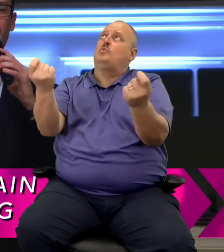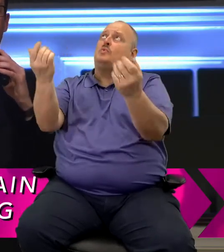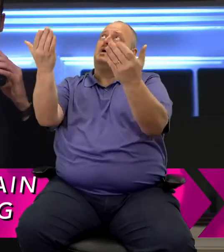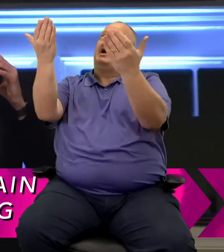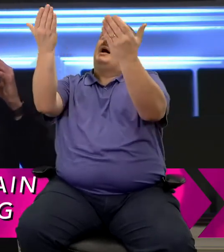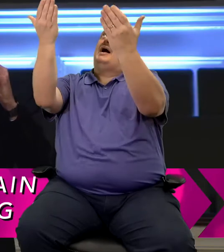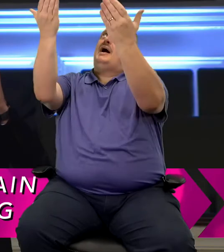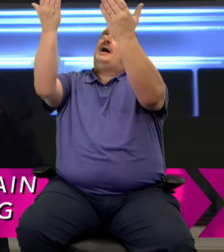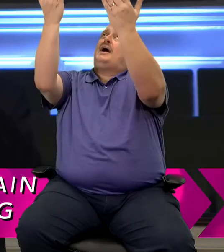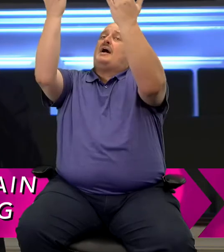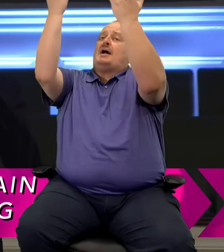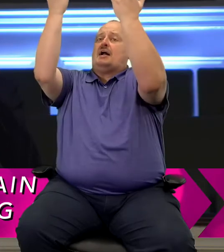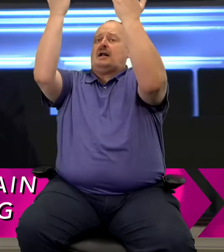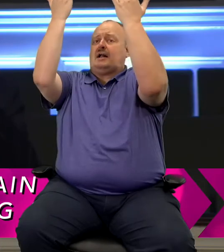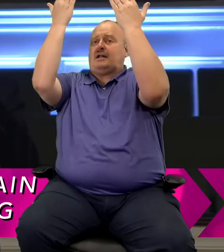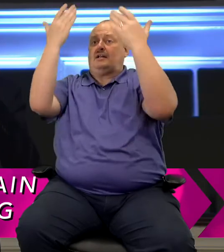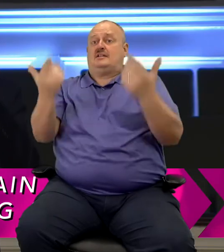hallelujah.